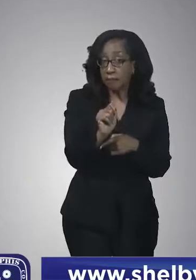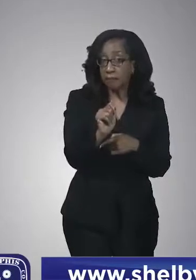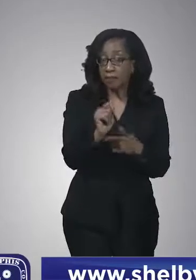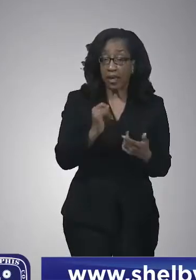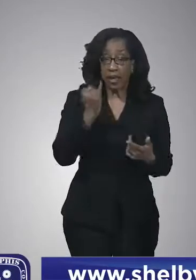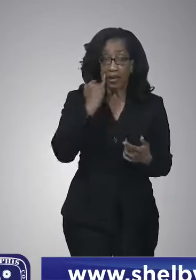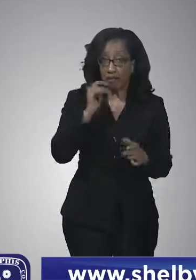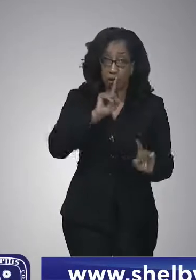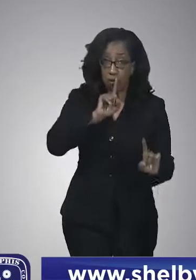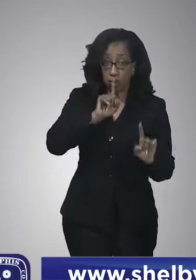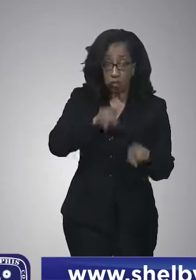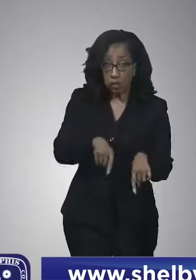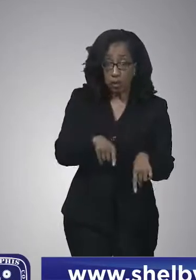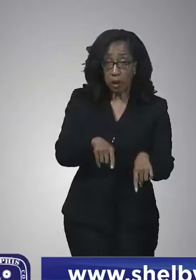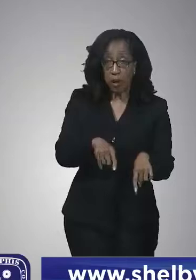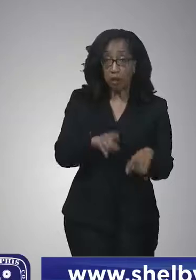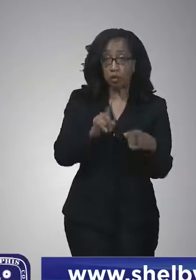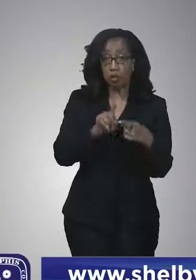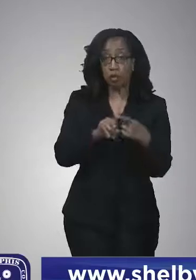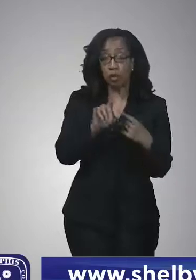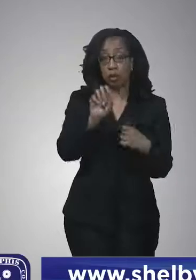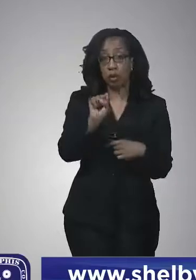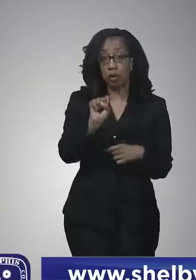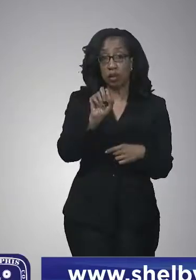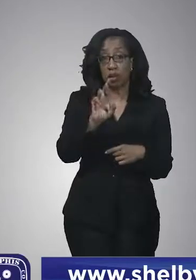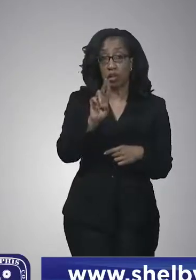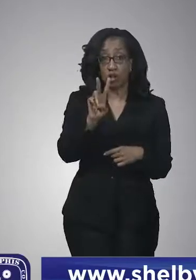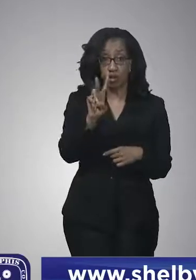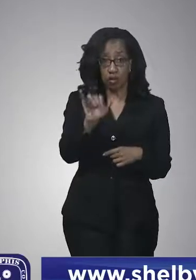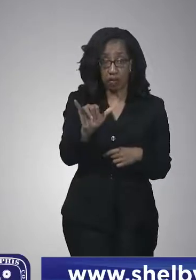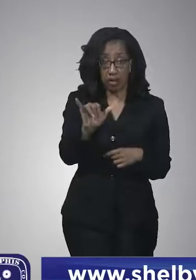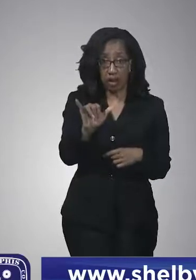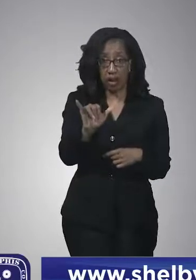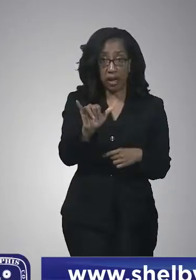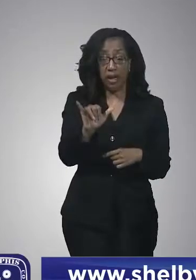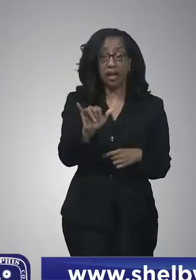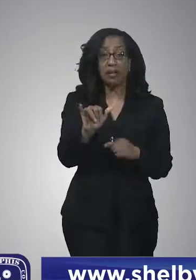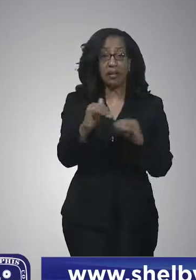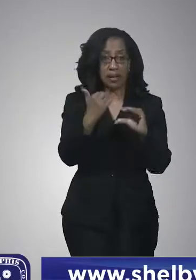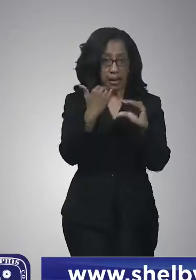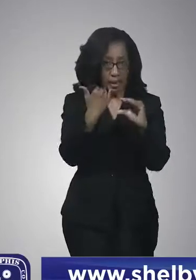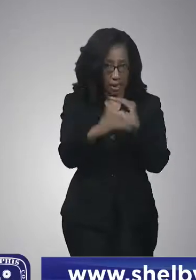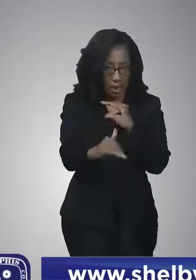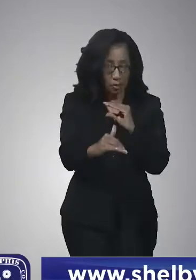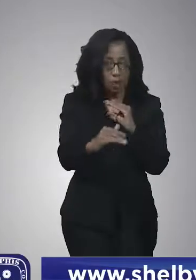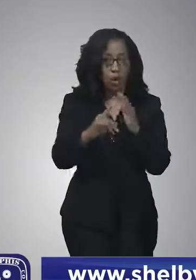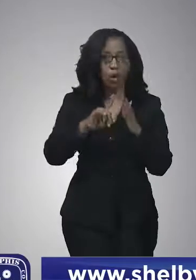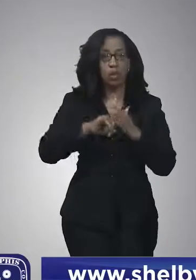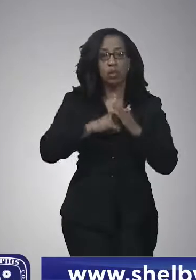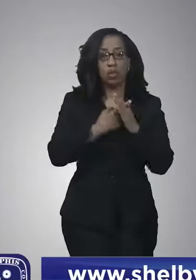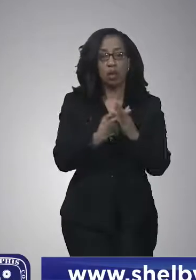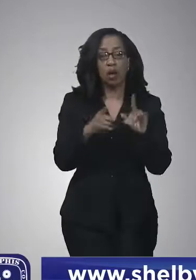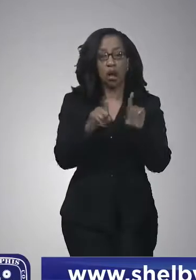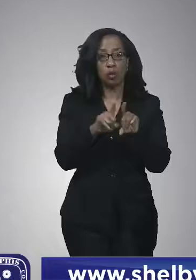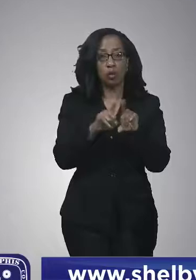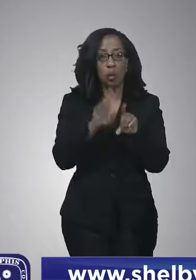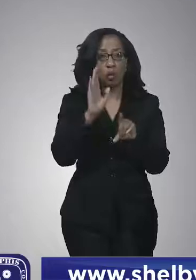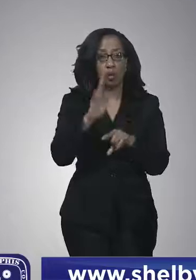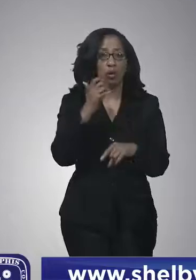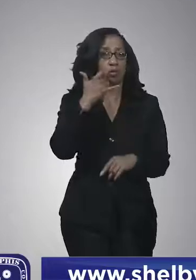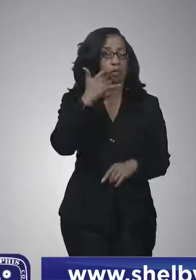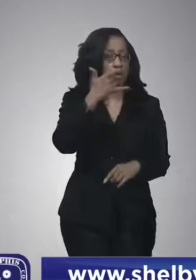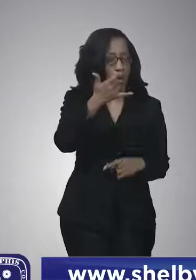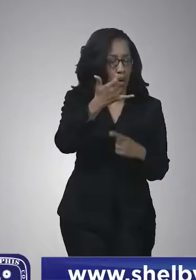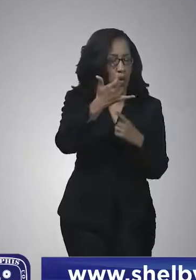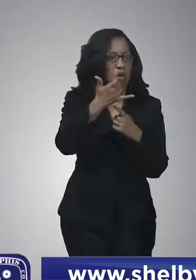not respond to the survey that's attached to that text message, then the email will start and a call will be attempted. So